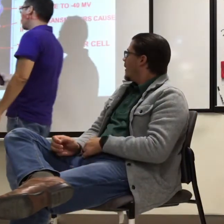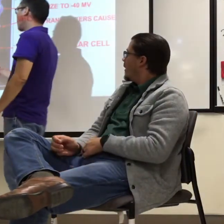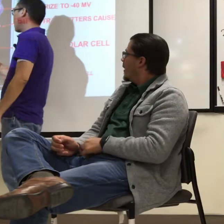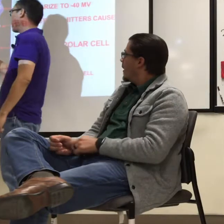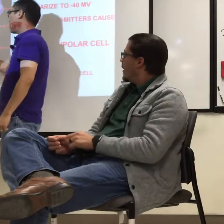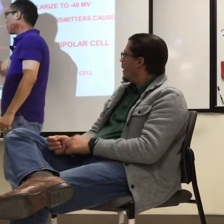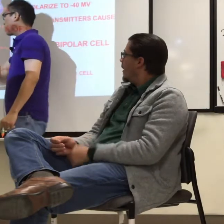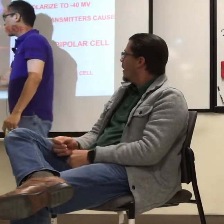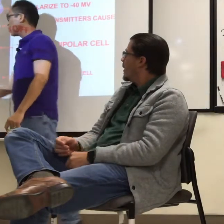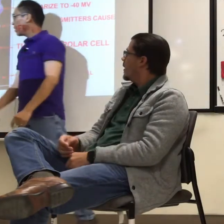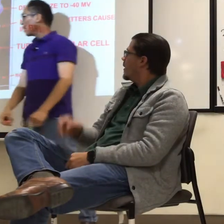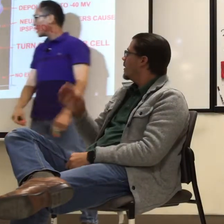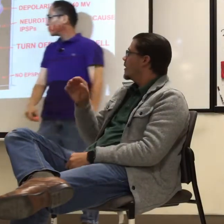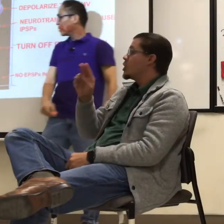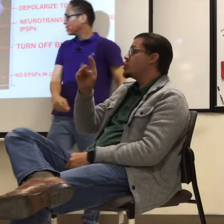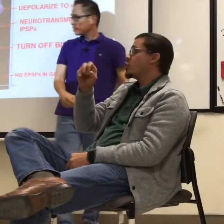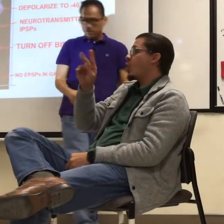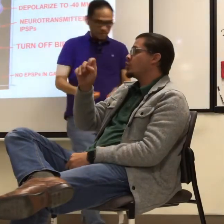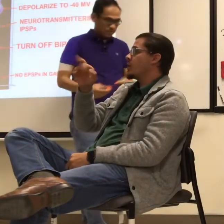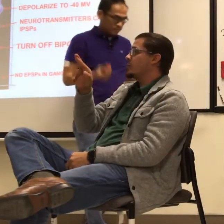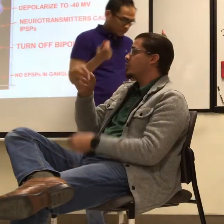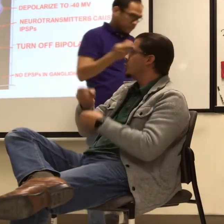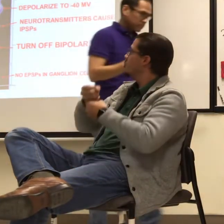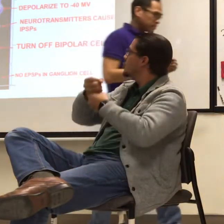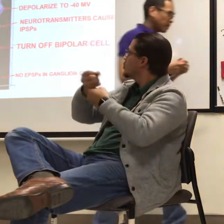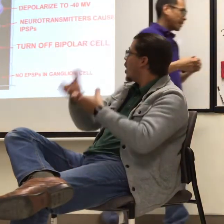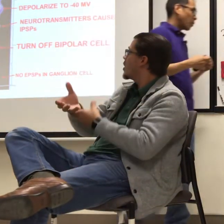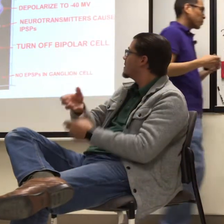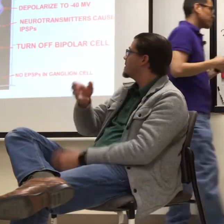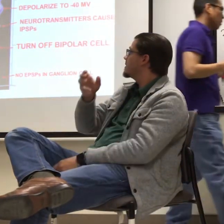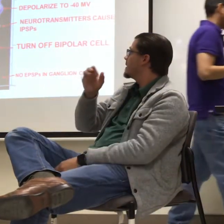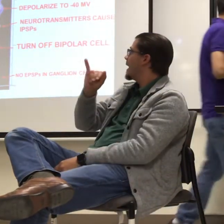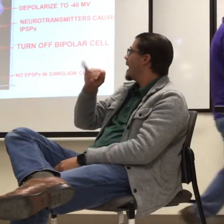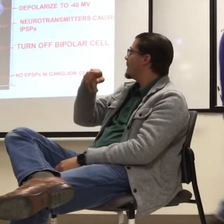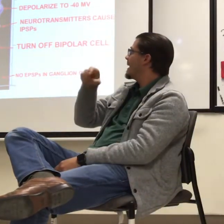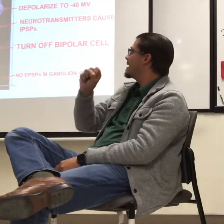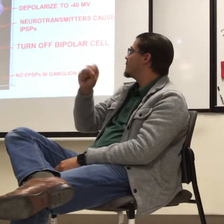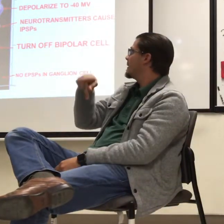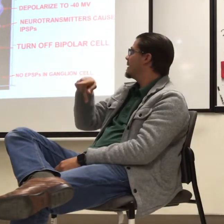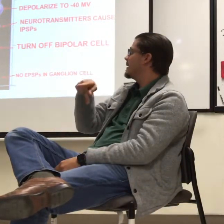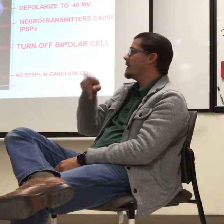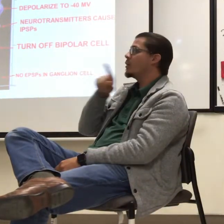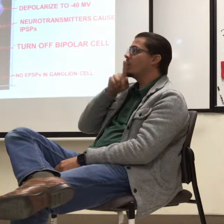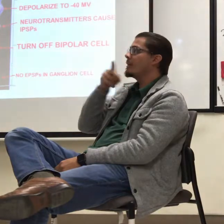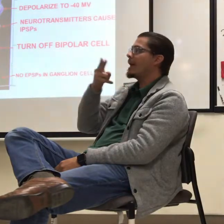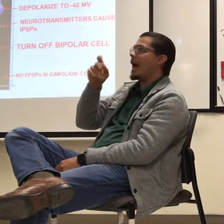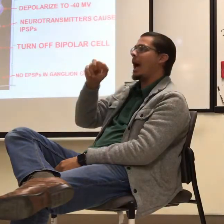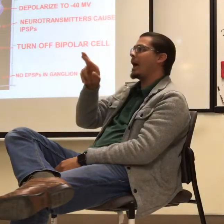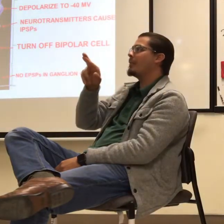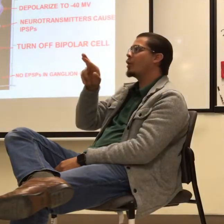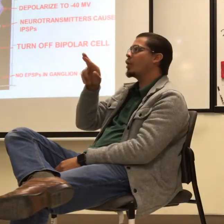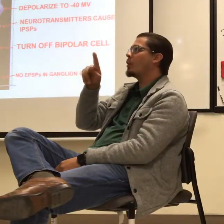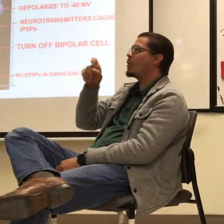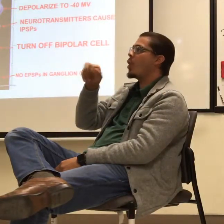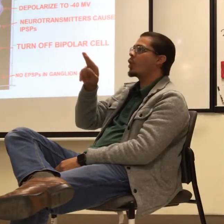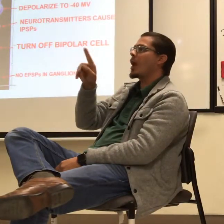Neurotransmitter causes IPSPs in bipolar cell, that hyperpolarizes it, basically turns it